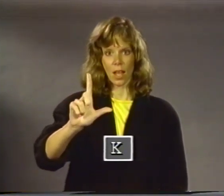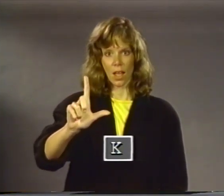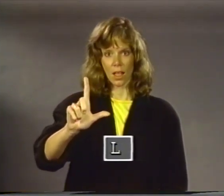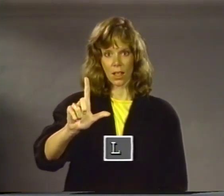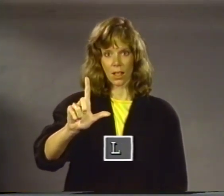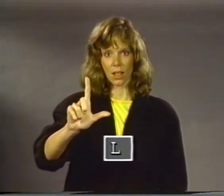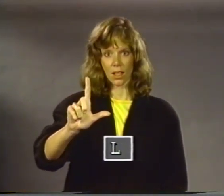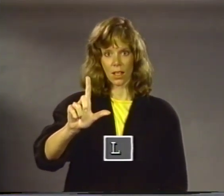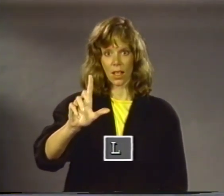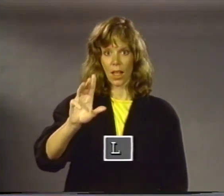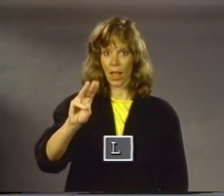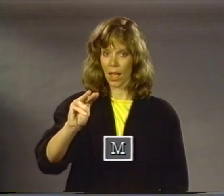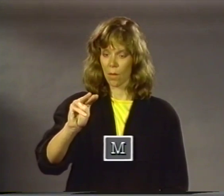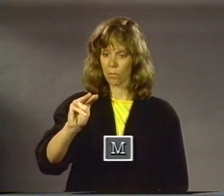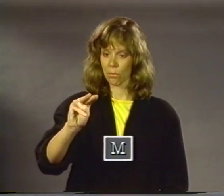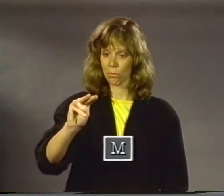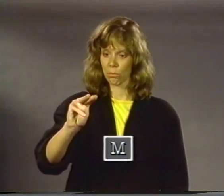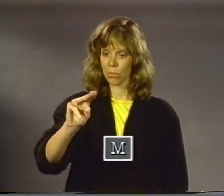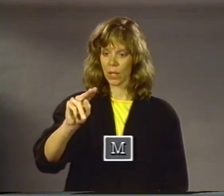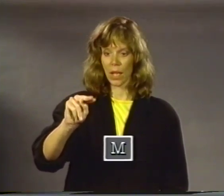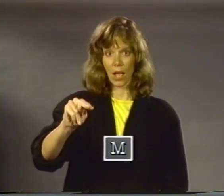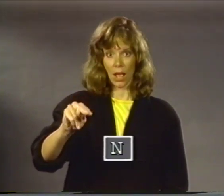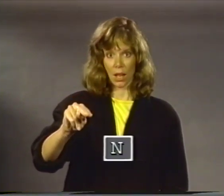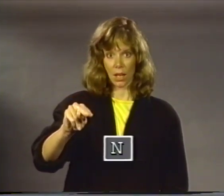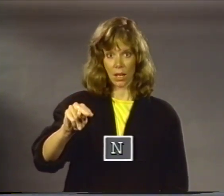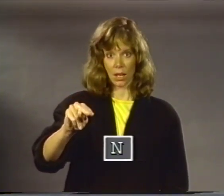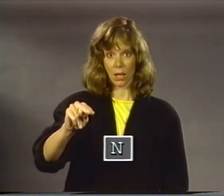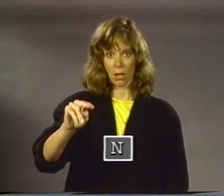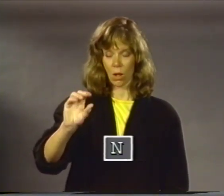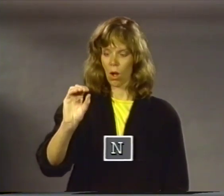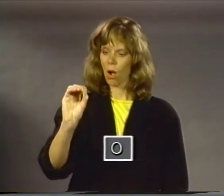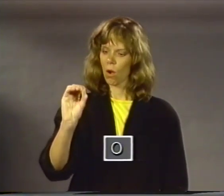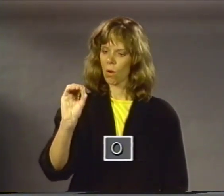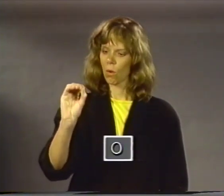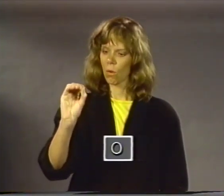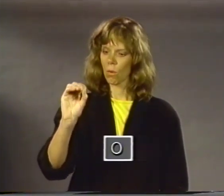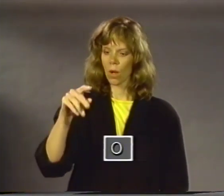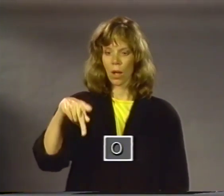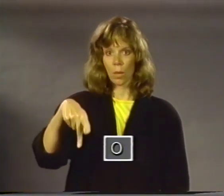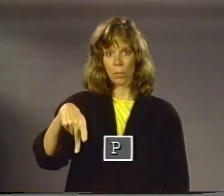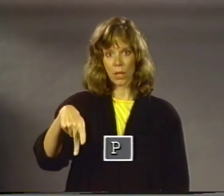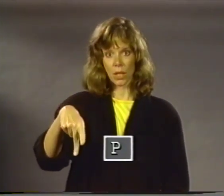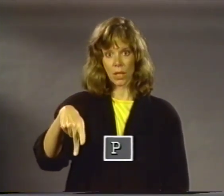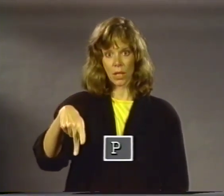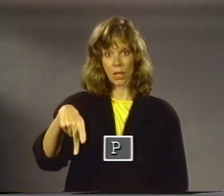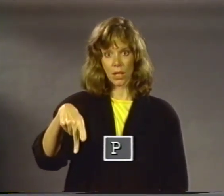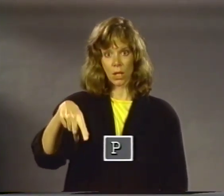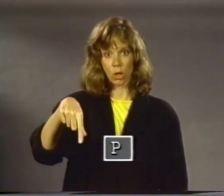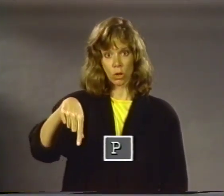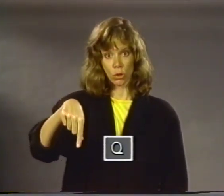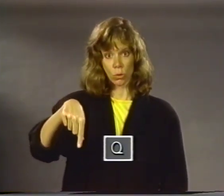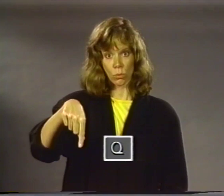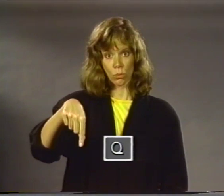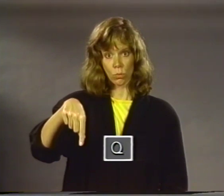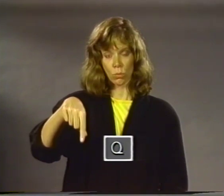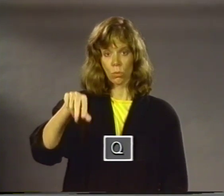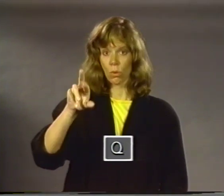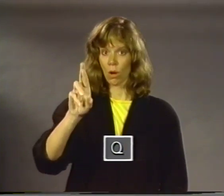L, M, N, O, P, Q,